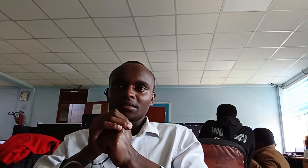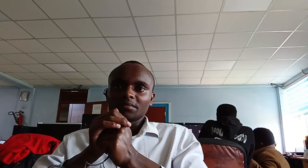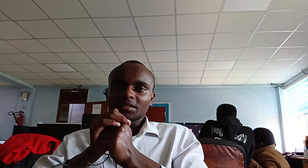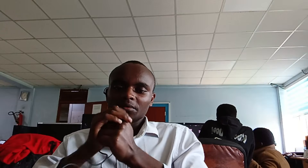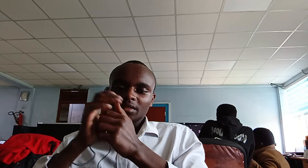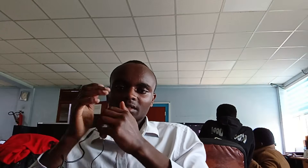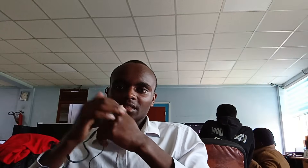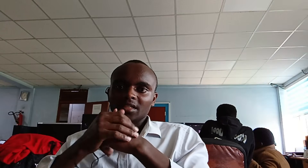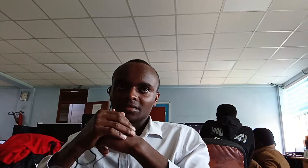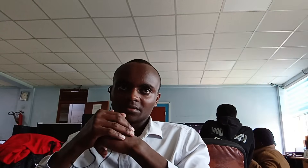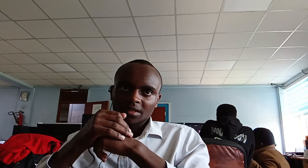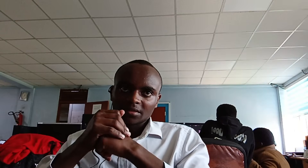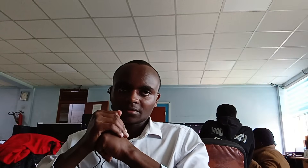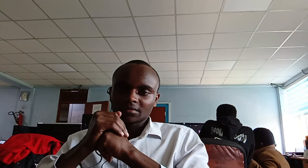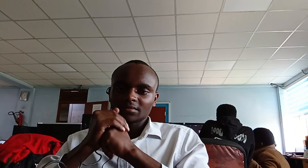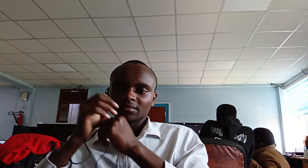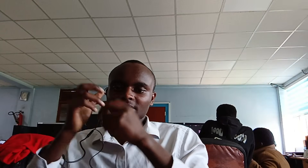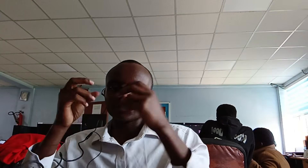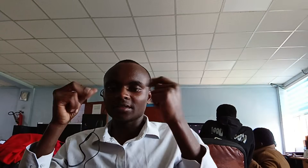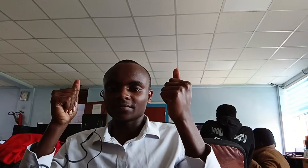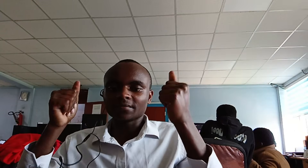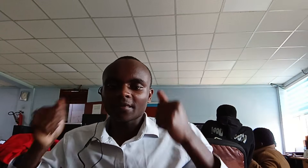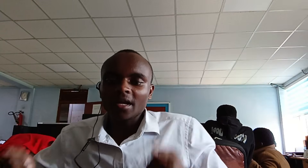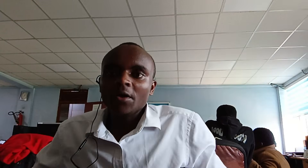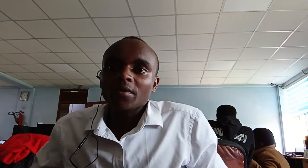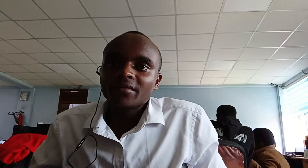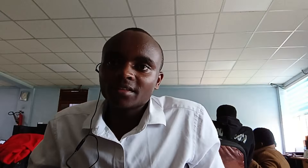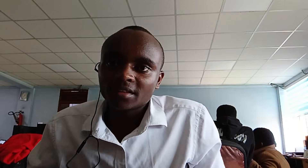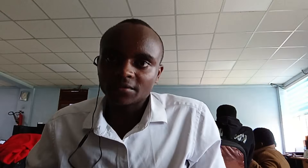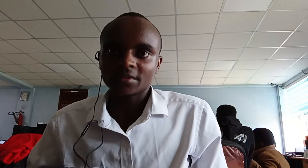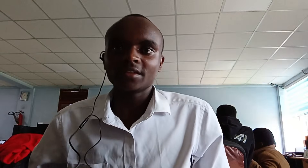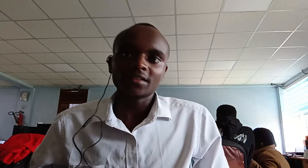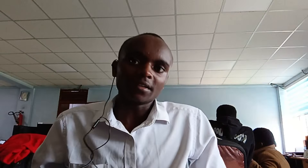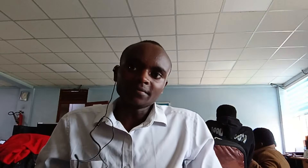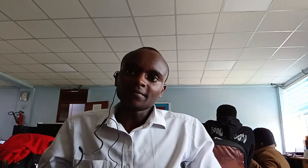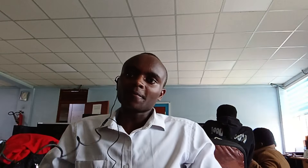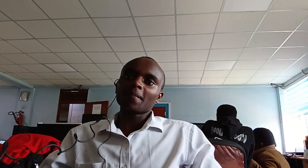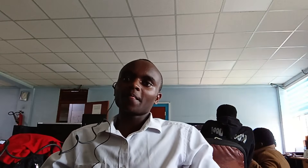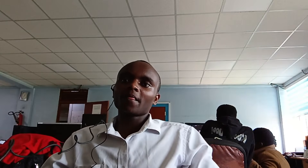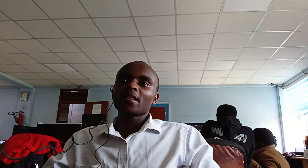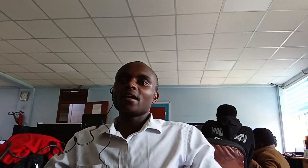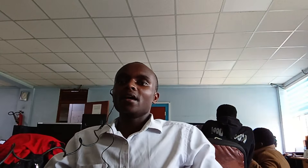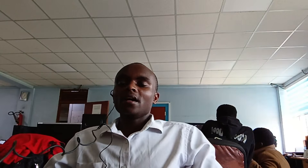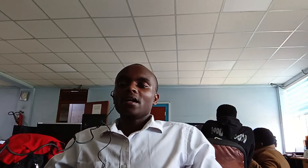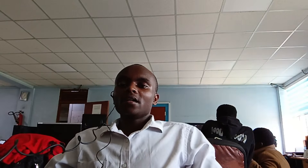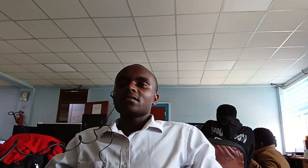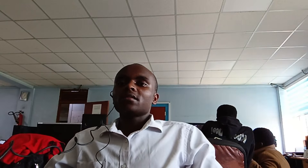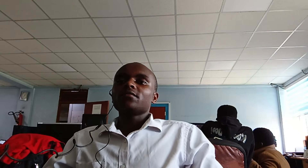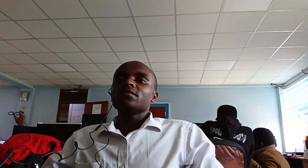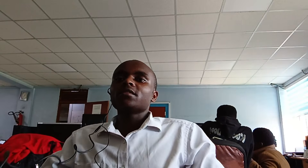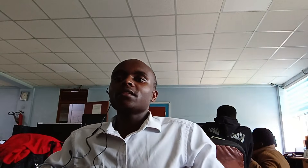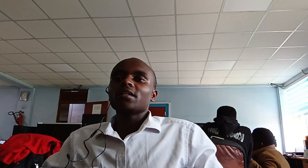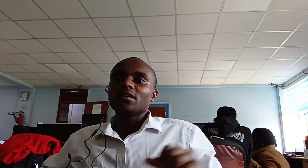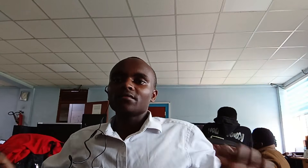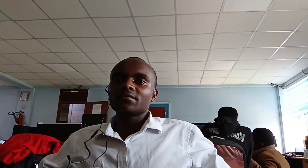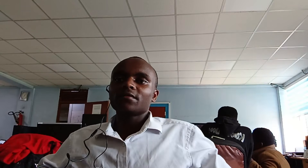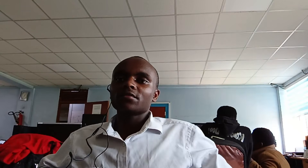PMs will still get to uncle. Okay. We have the sign for sister. Sign for sister, you have first of all